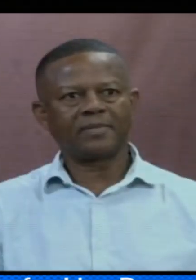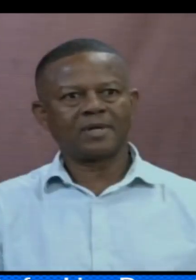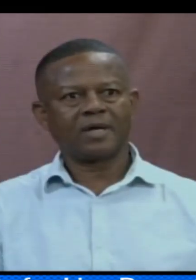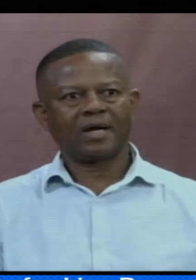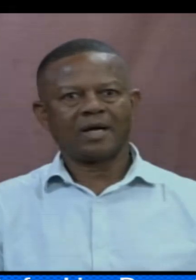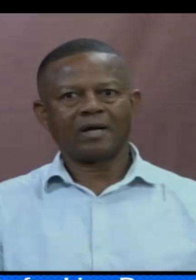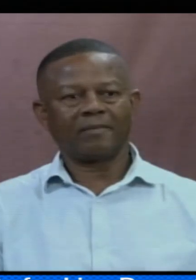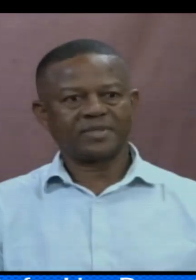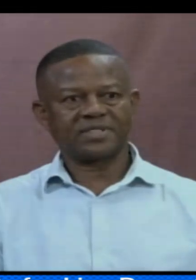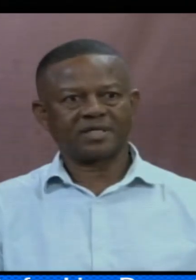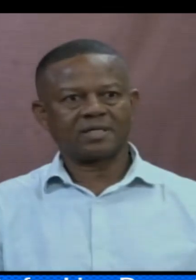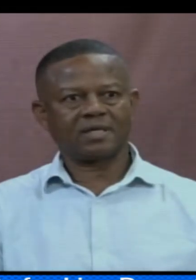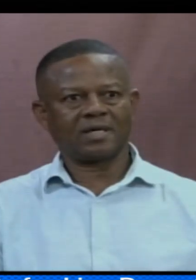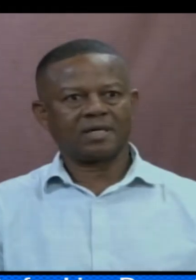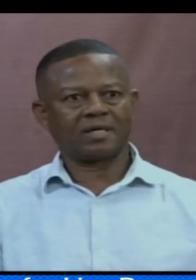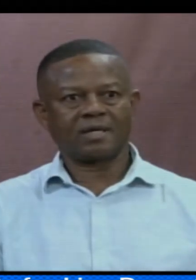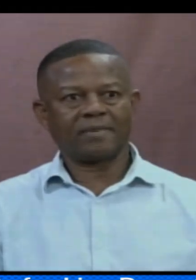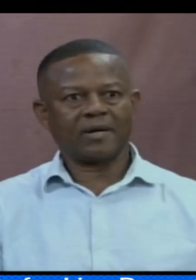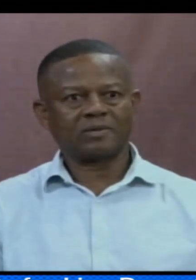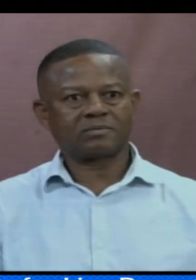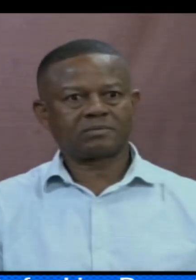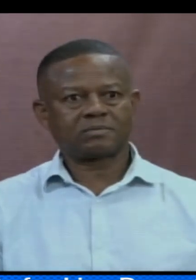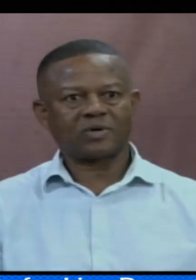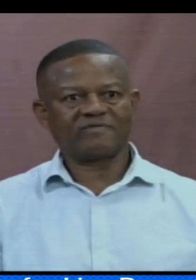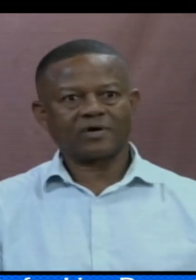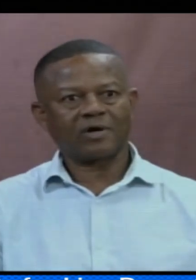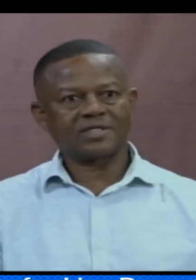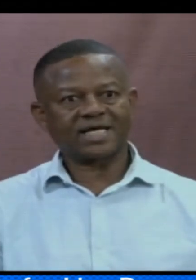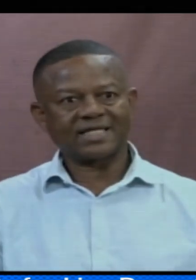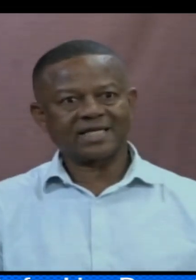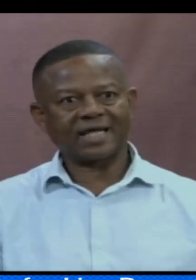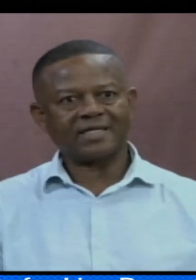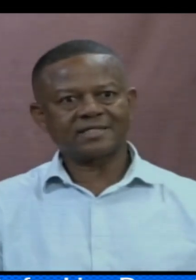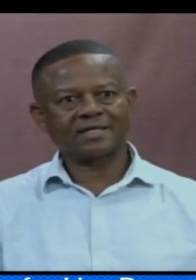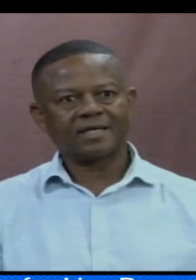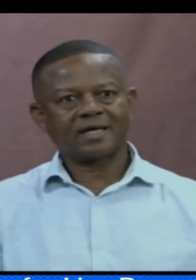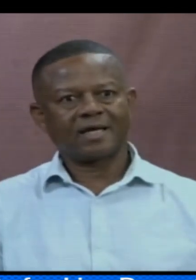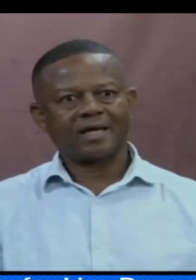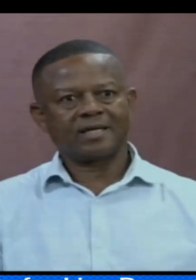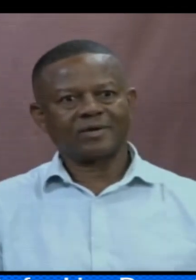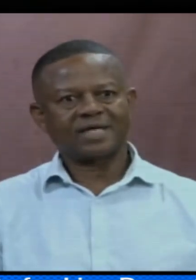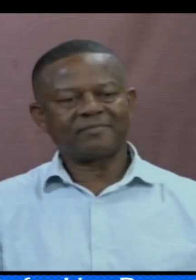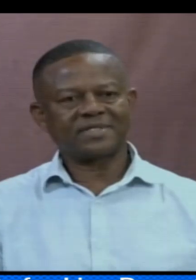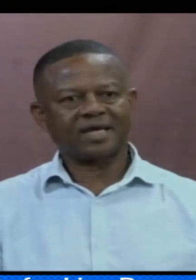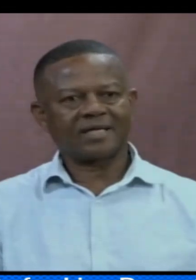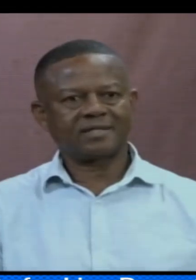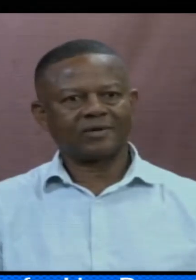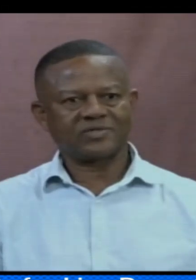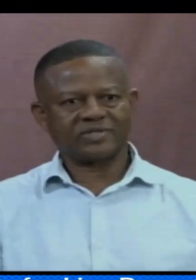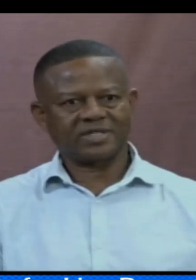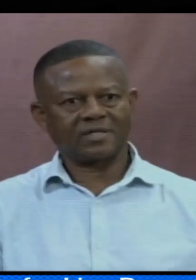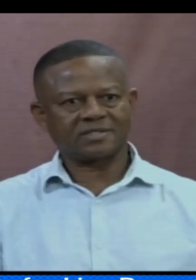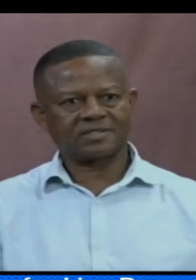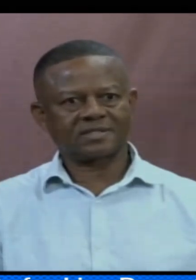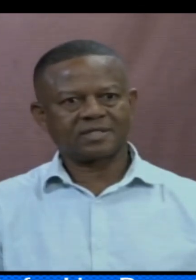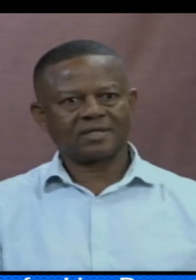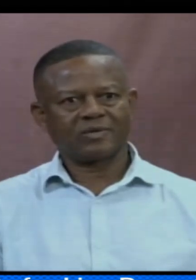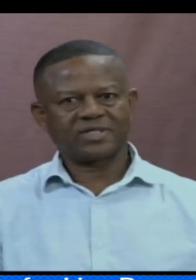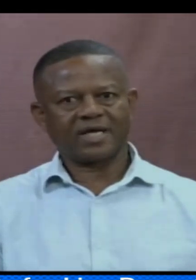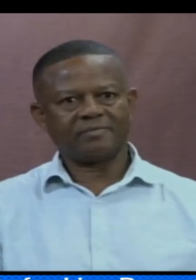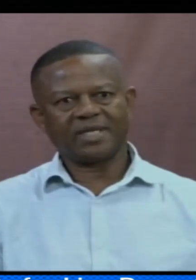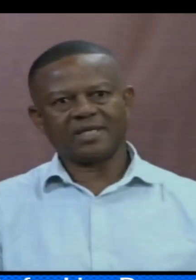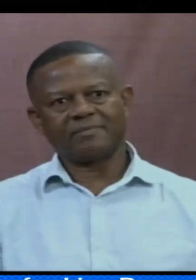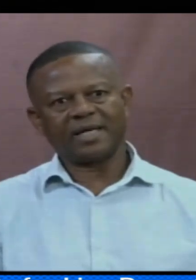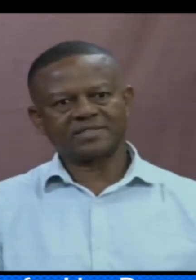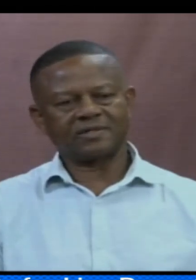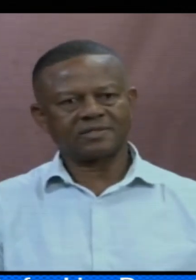lab up until about 12 o'clock on Saturday night, and I was happy to get those results, which